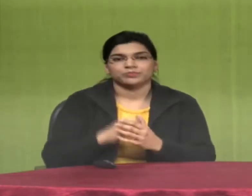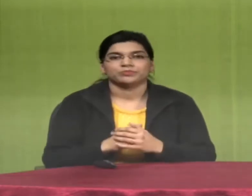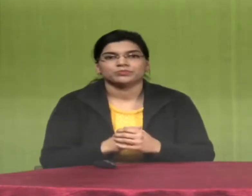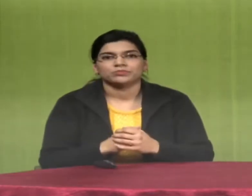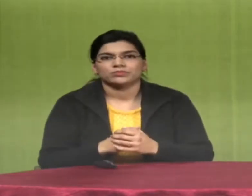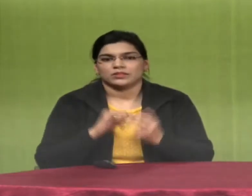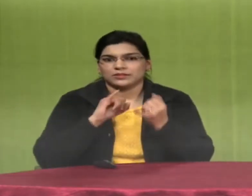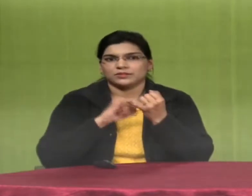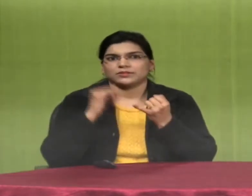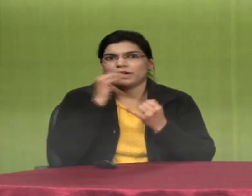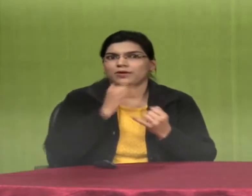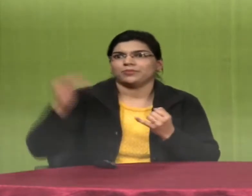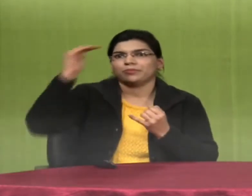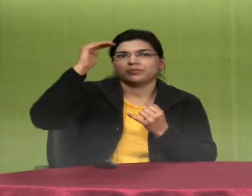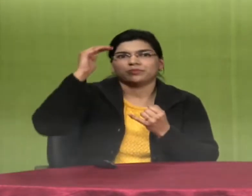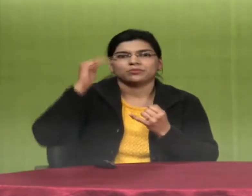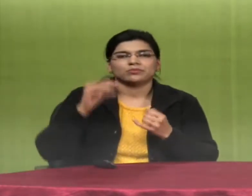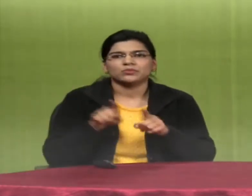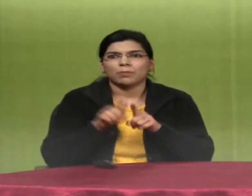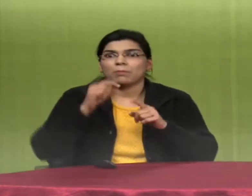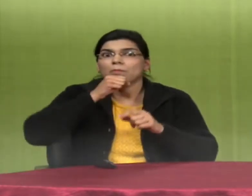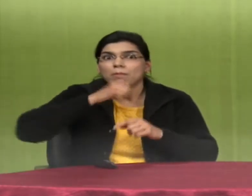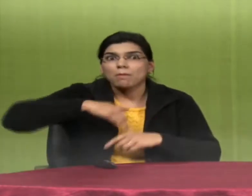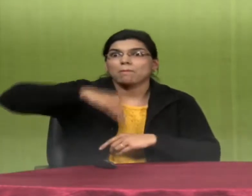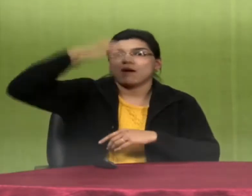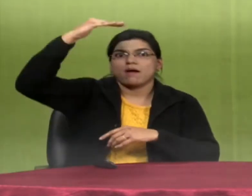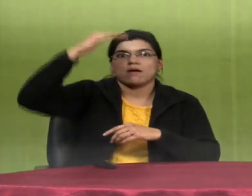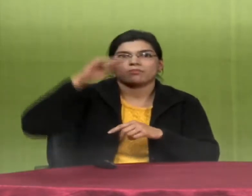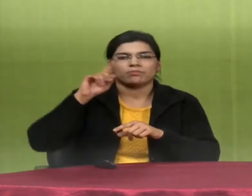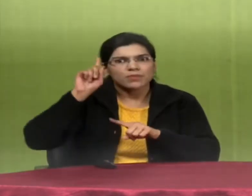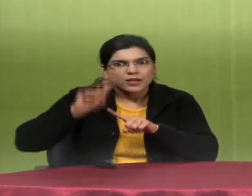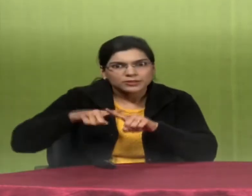12th word is seniors.